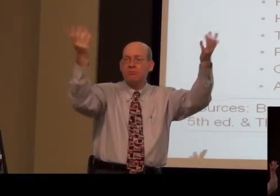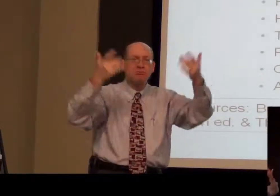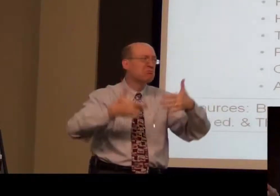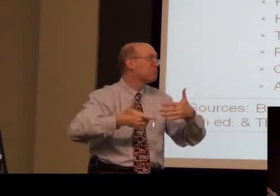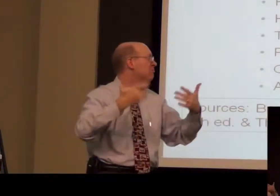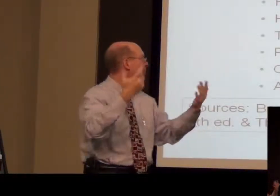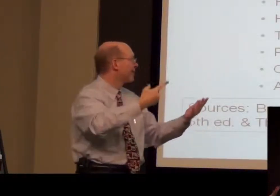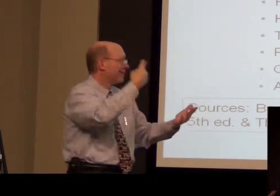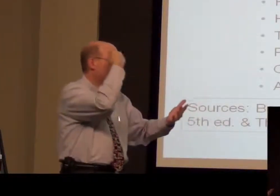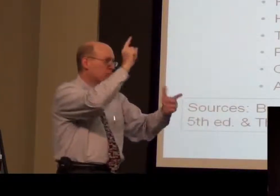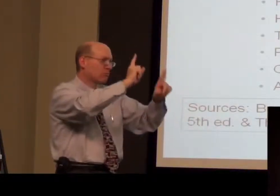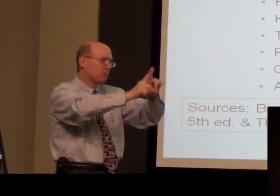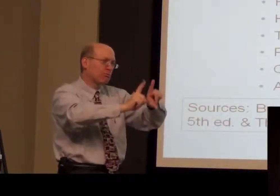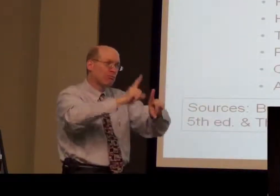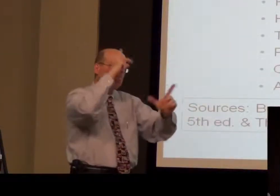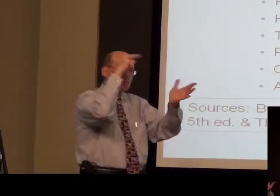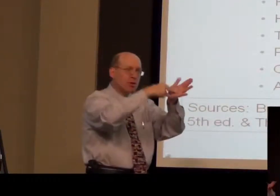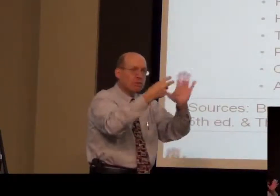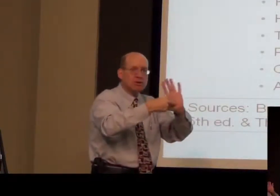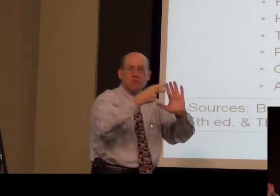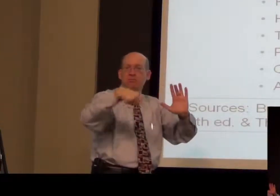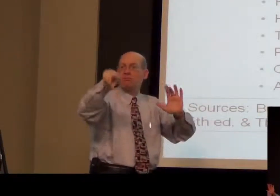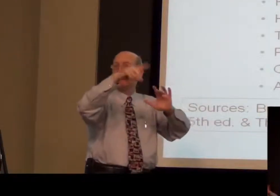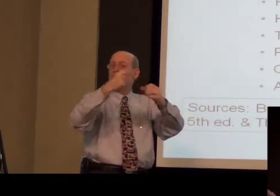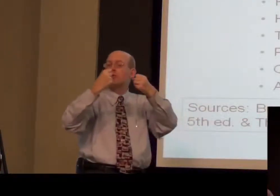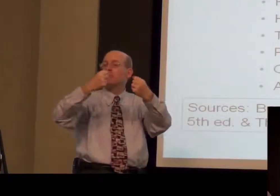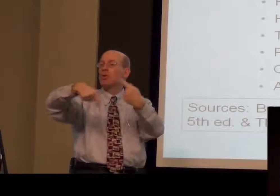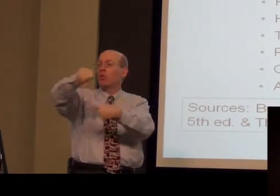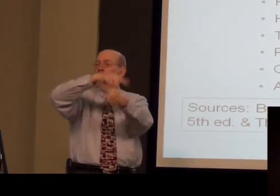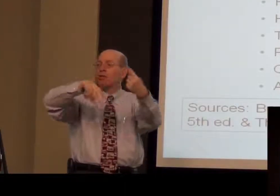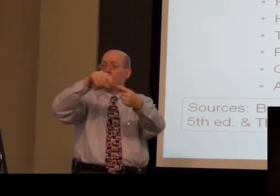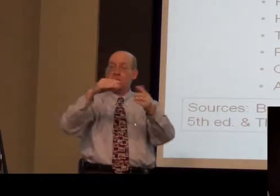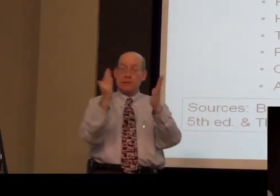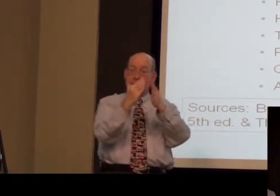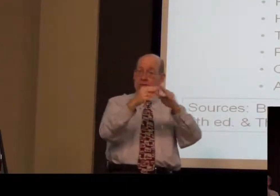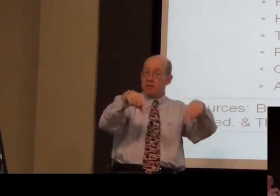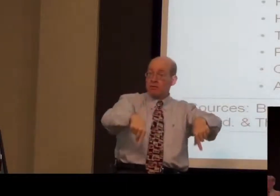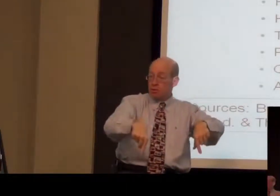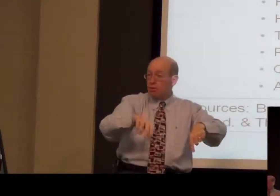printed and dispersed in the market for various tasks such as